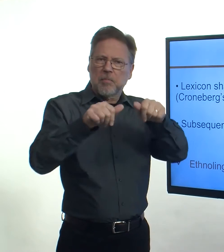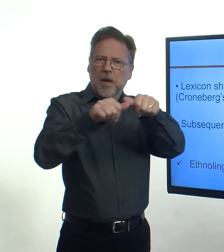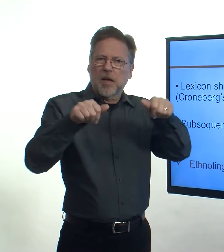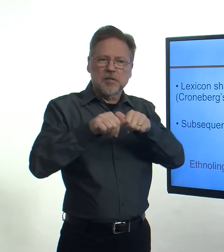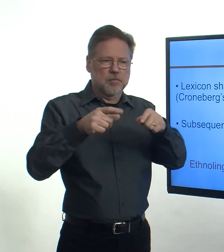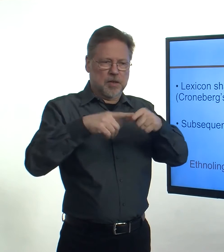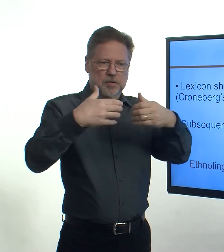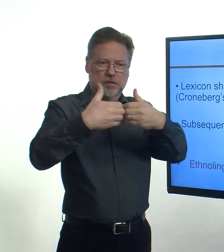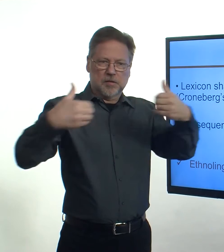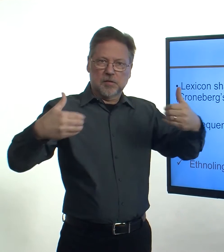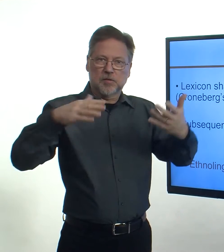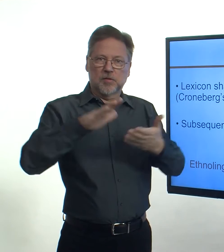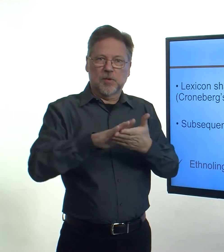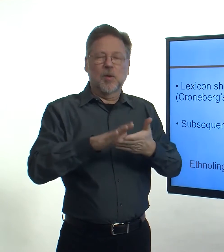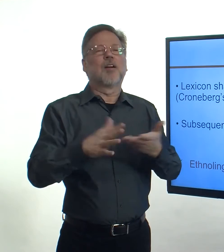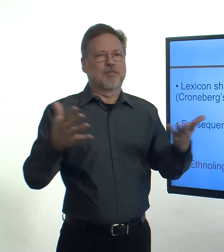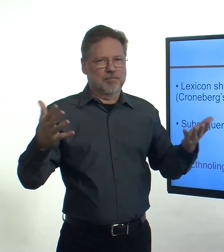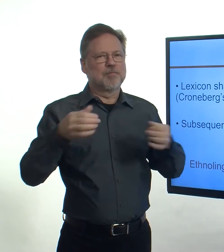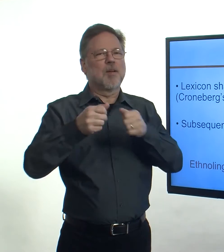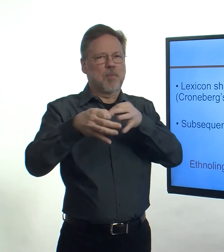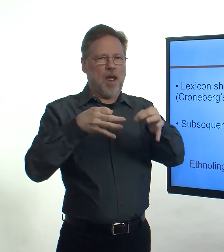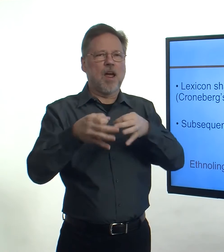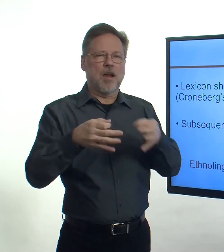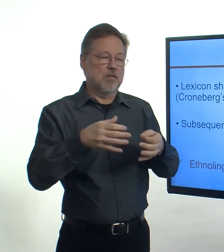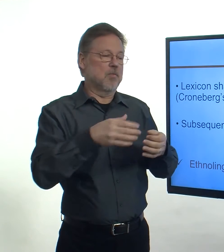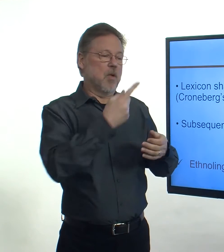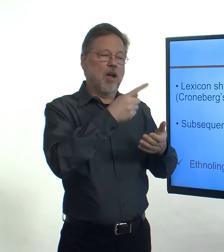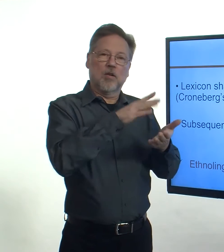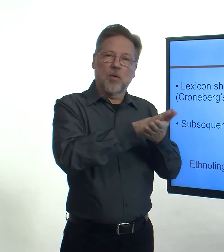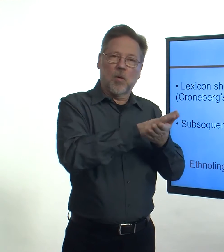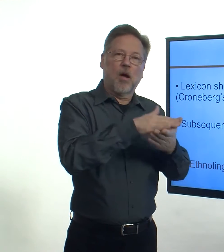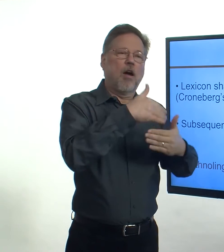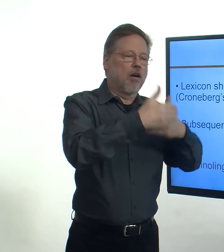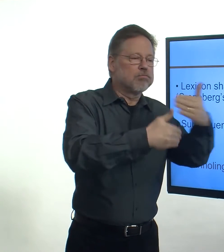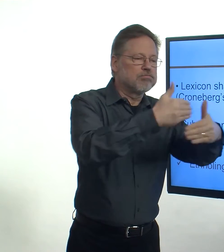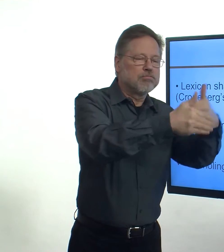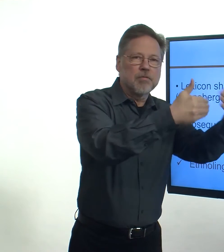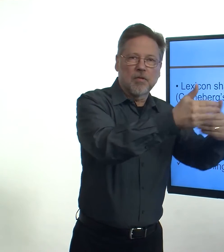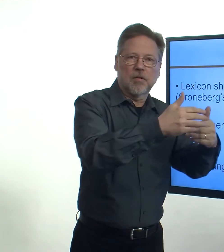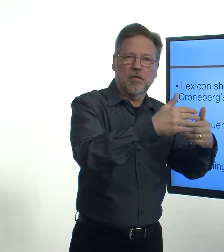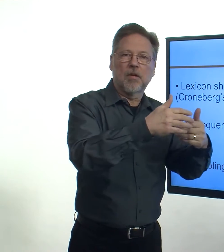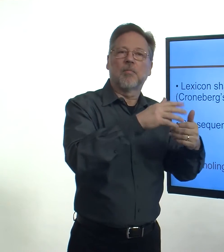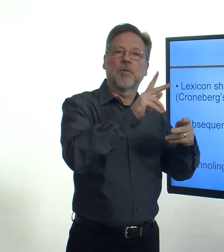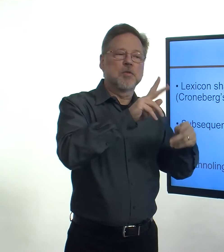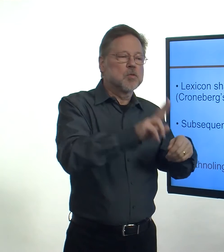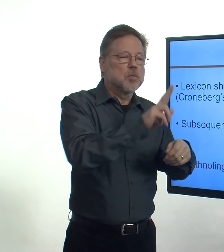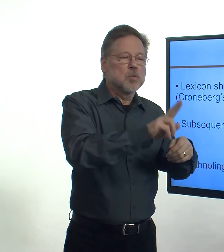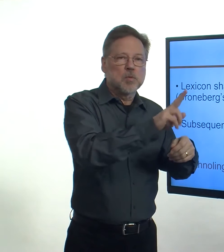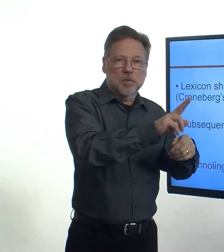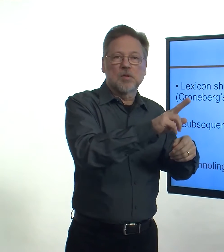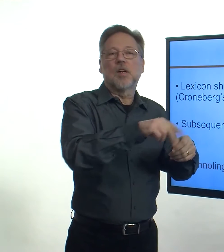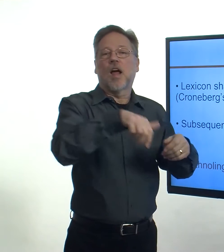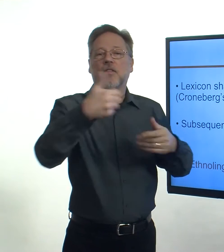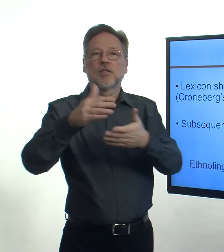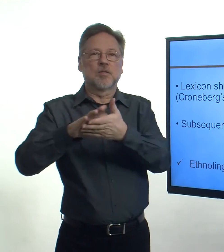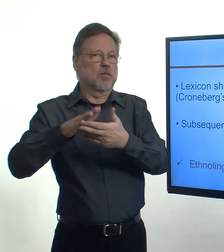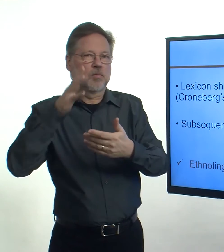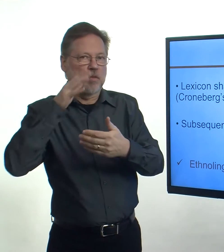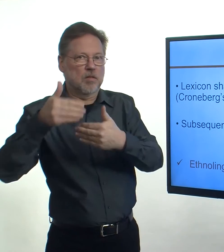are separate schools, which can influence variation. The language of one school will evolve as people there use it, while language will evolve differently at the